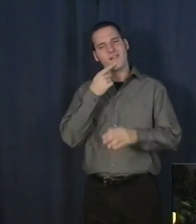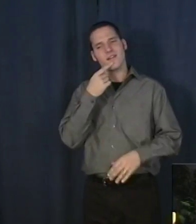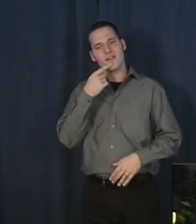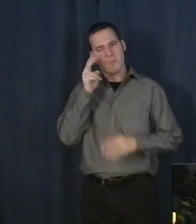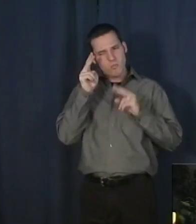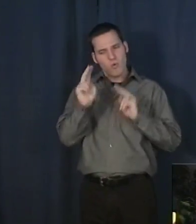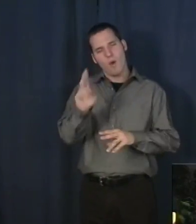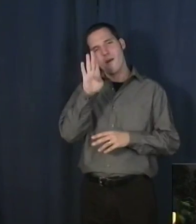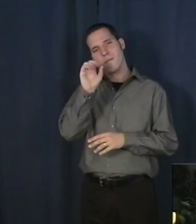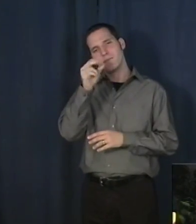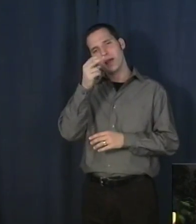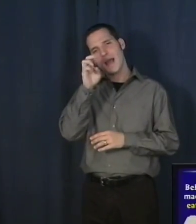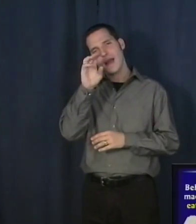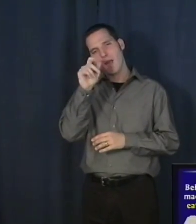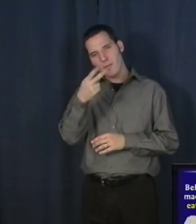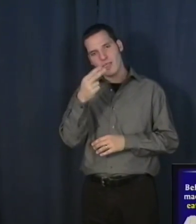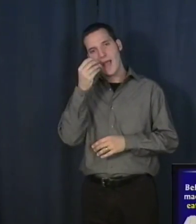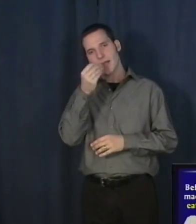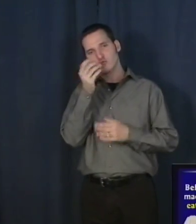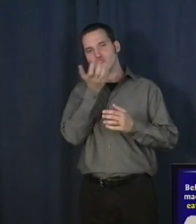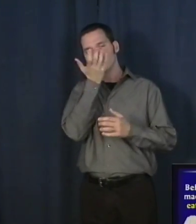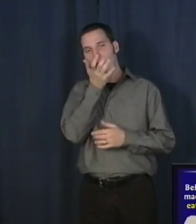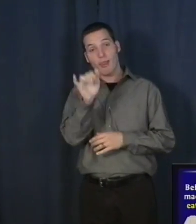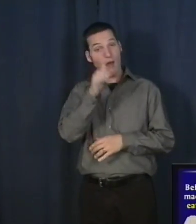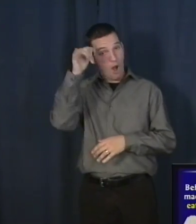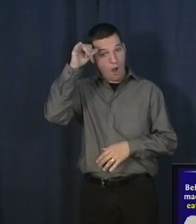He says, behold now Behemoth eats grass